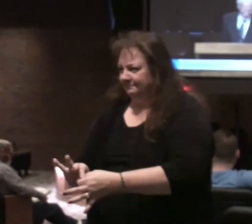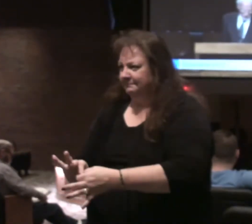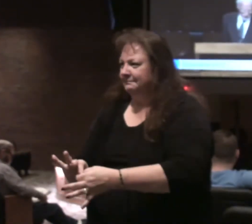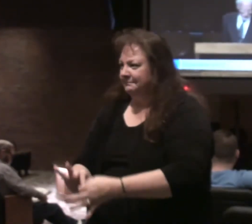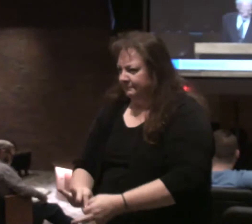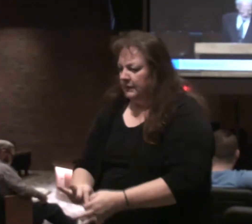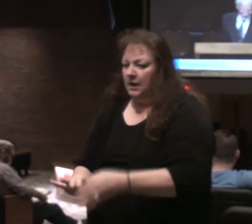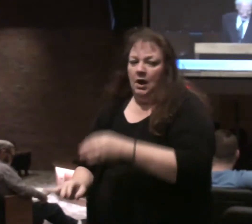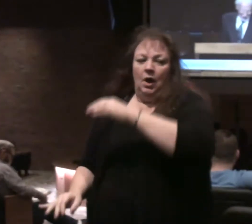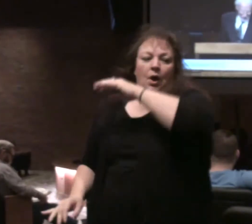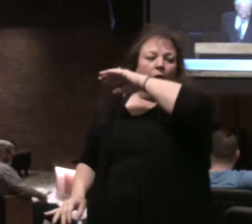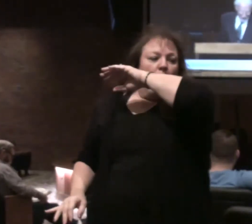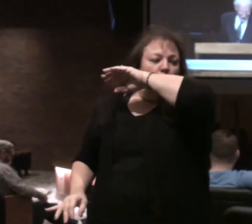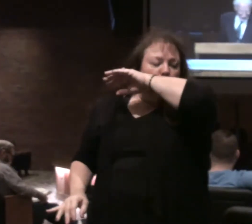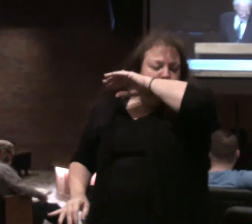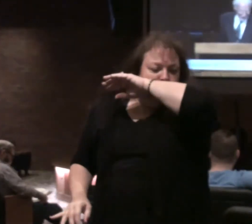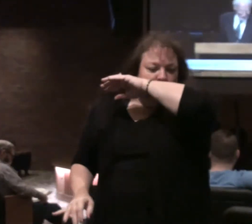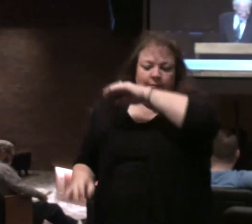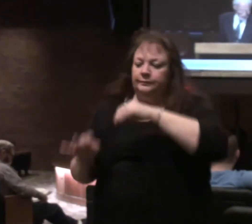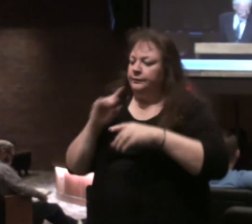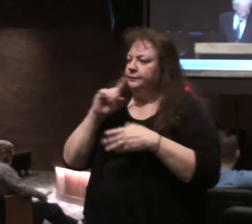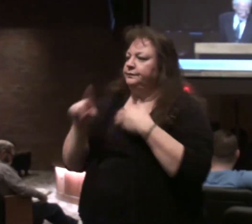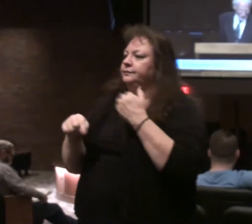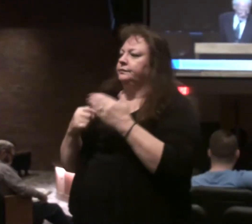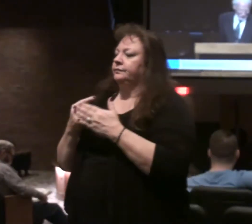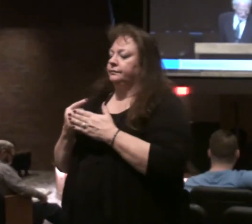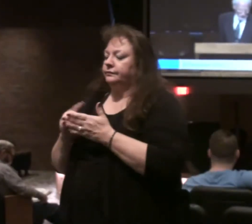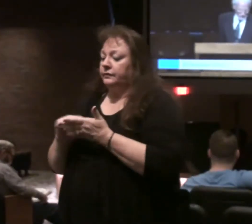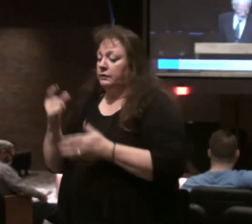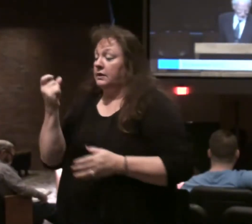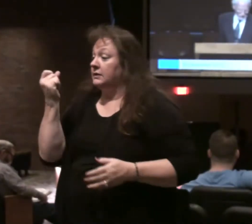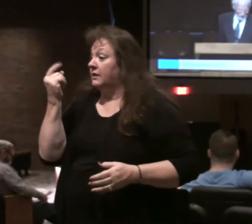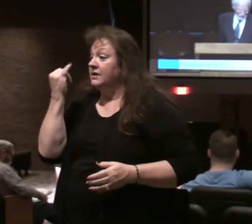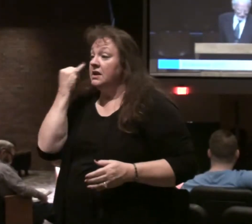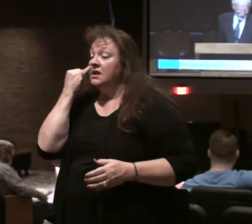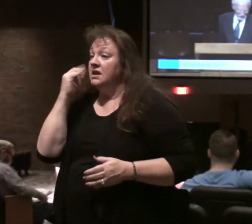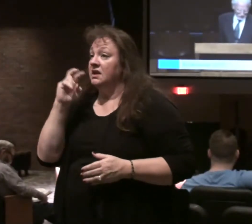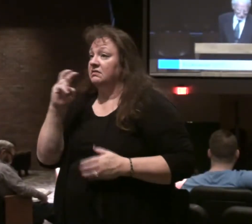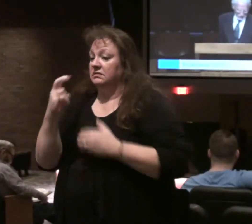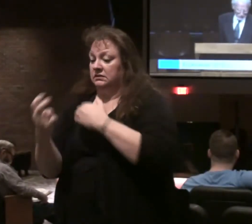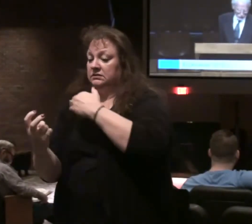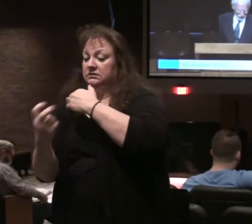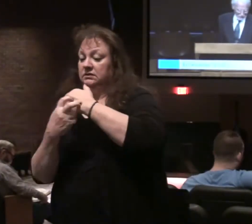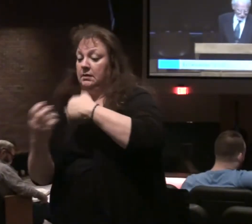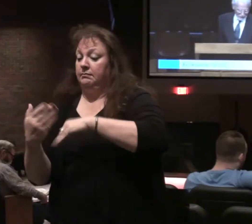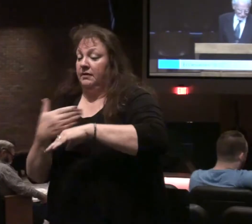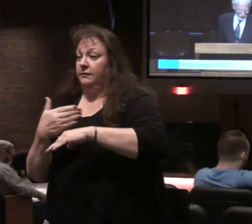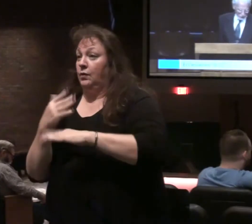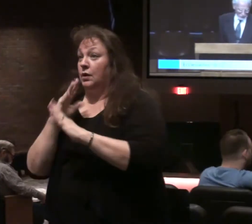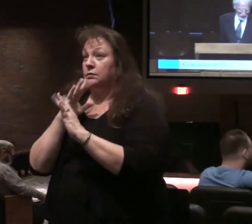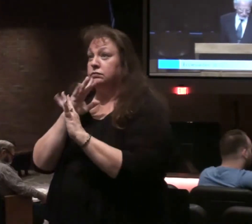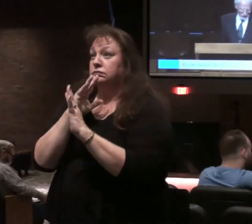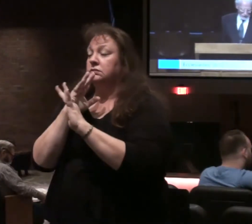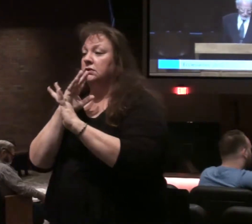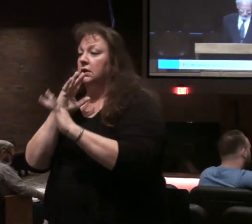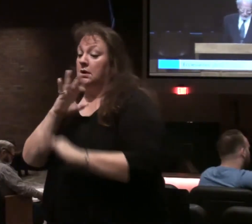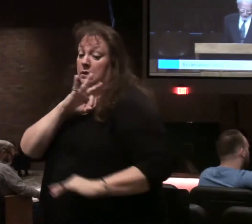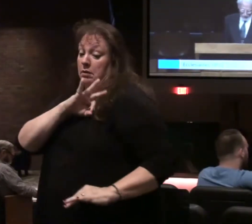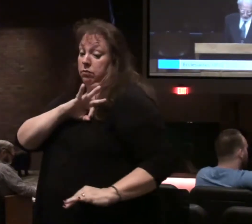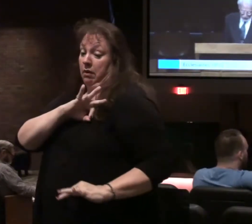one section to another. When he talks about, in verse 11, if the serpent bites before being charmed, there is no